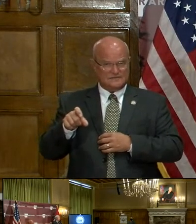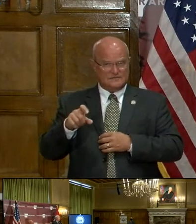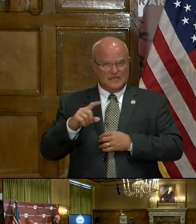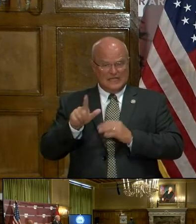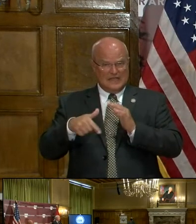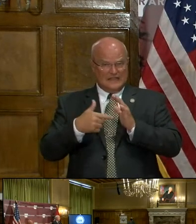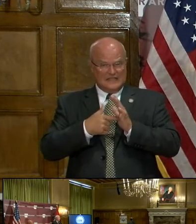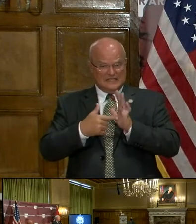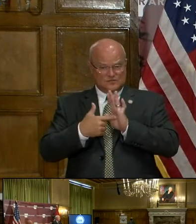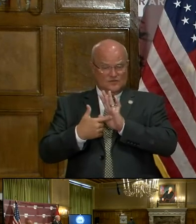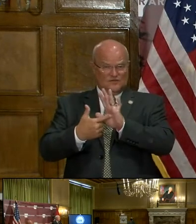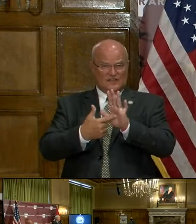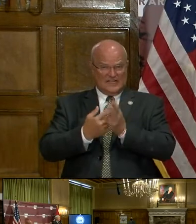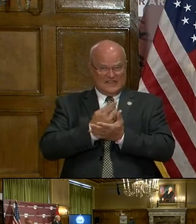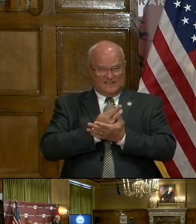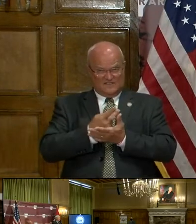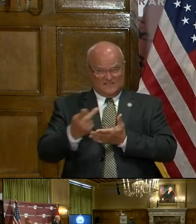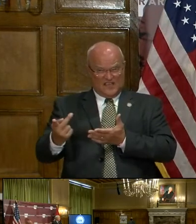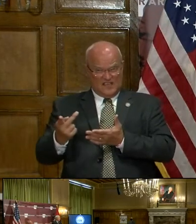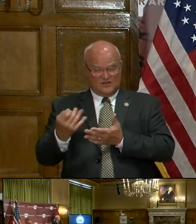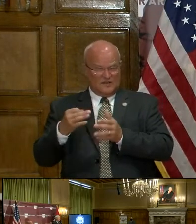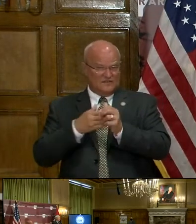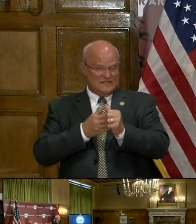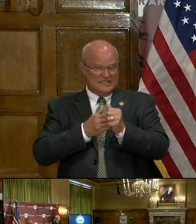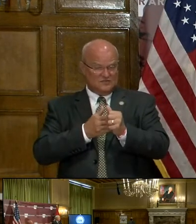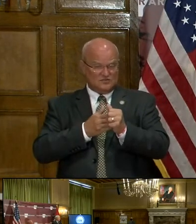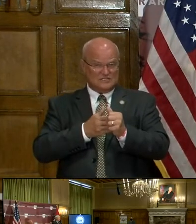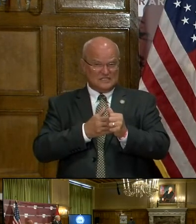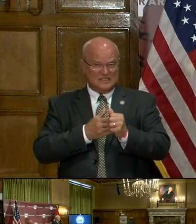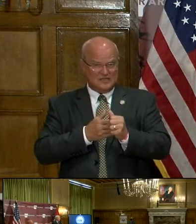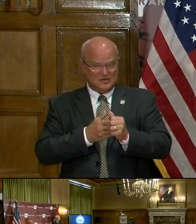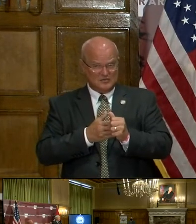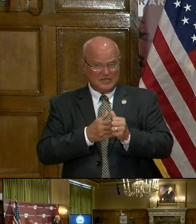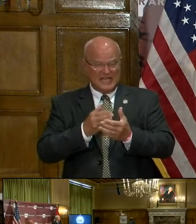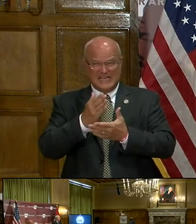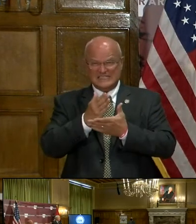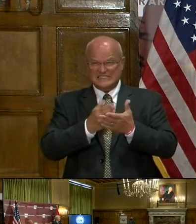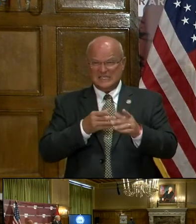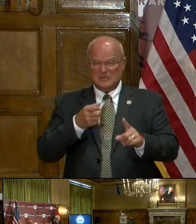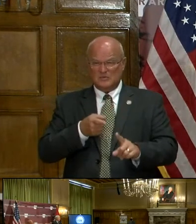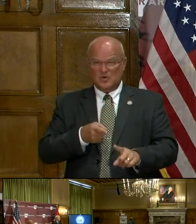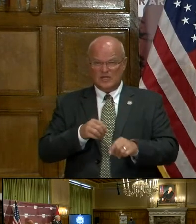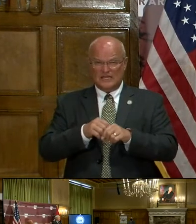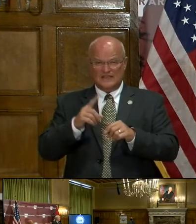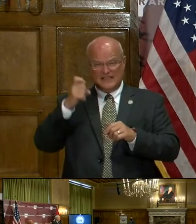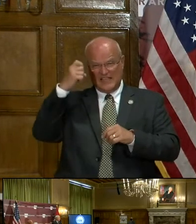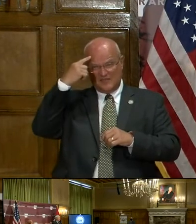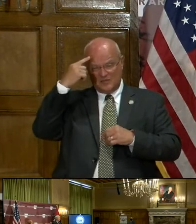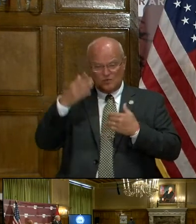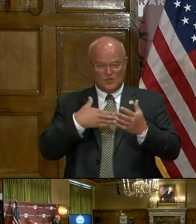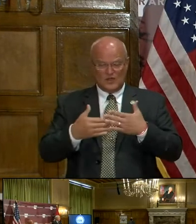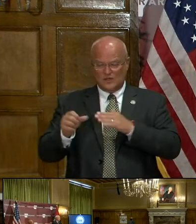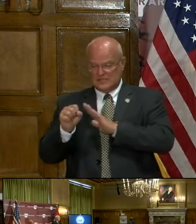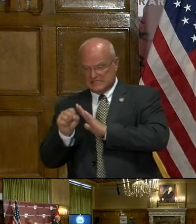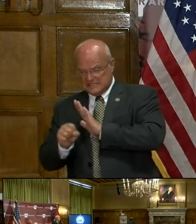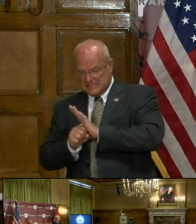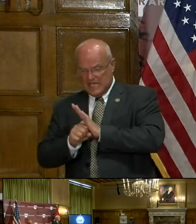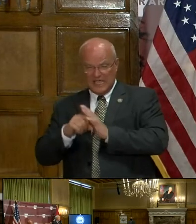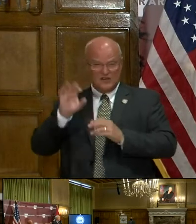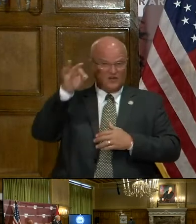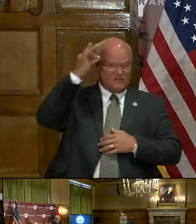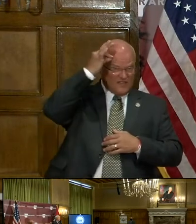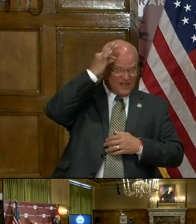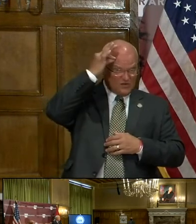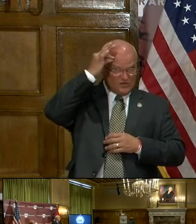Does this reflect a failure of leadership at some point in the government, whether it's the state or whether it's the